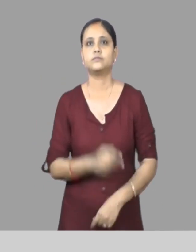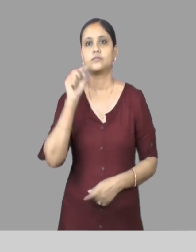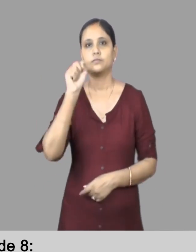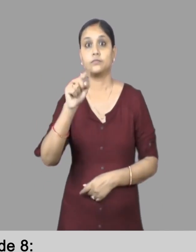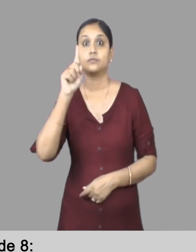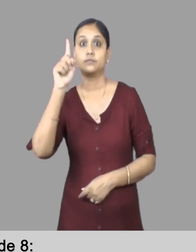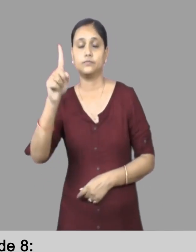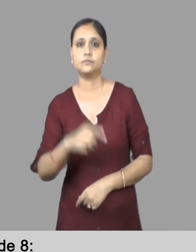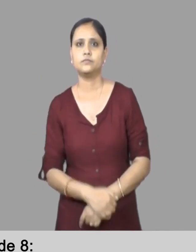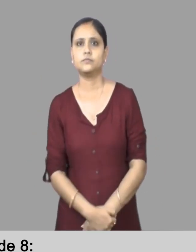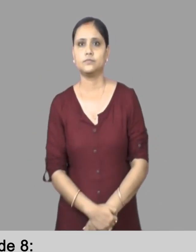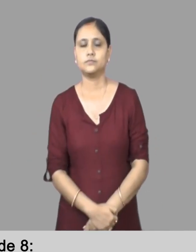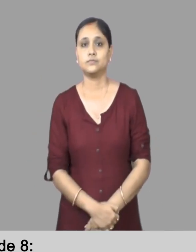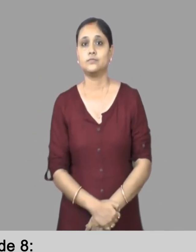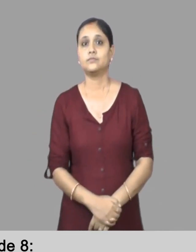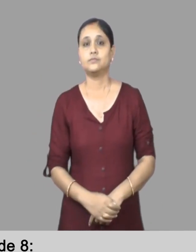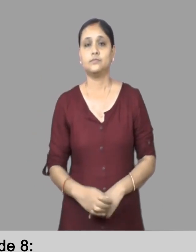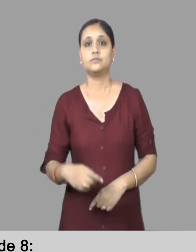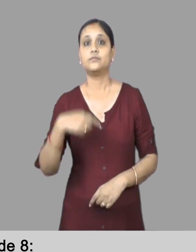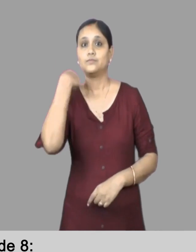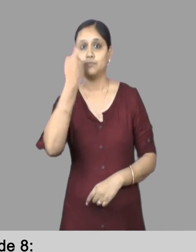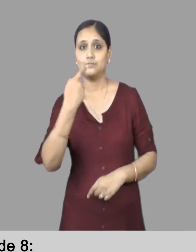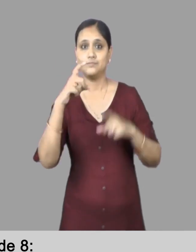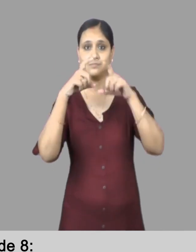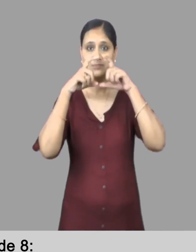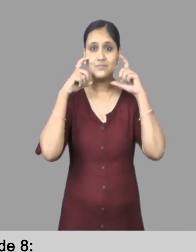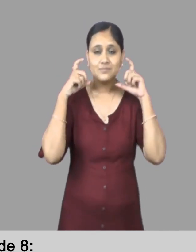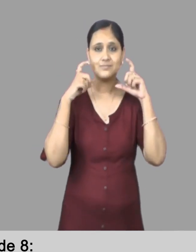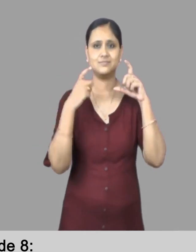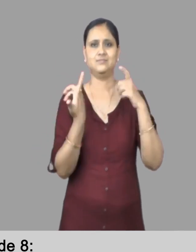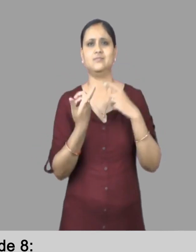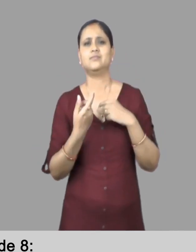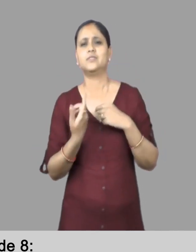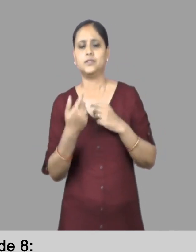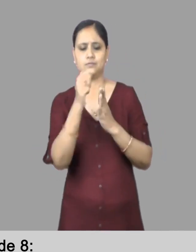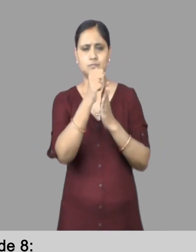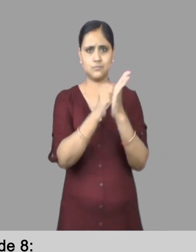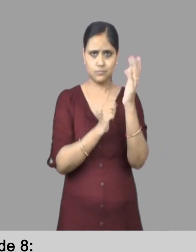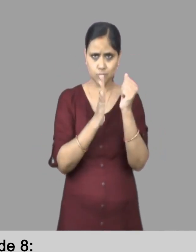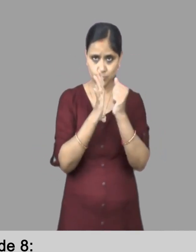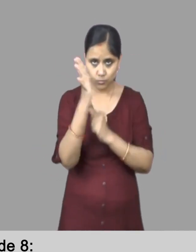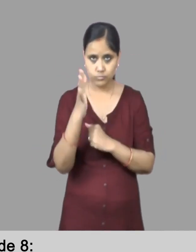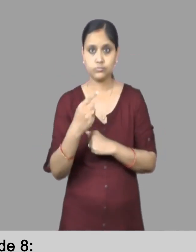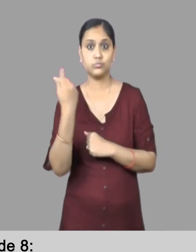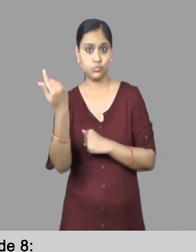Slide 8. Point 1. Proper disposal of leftover face